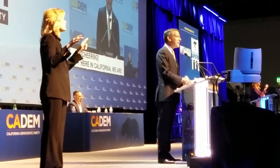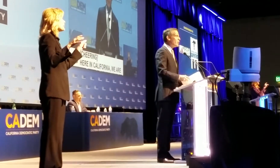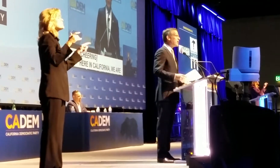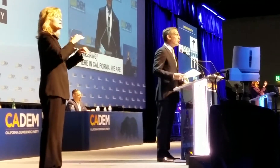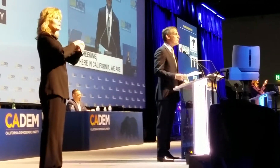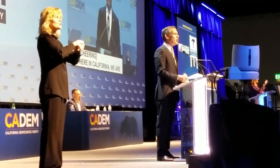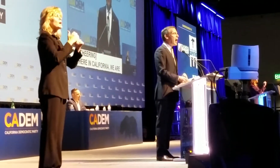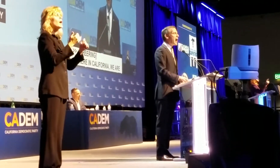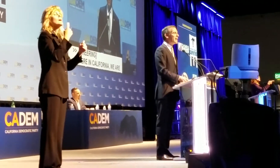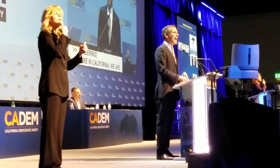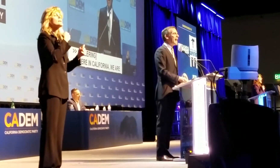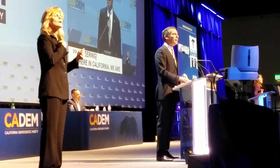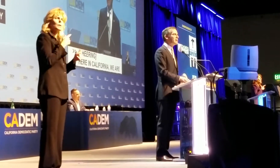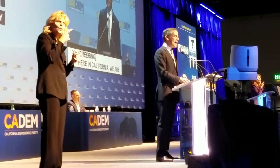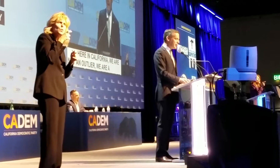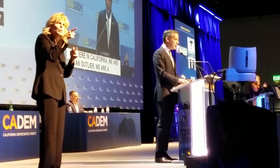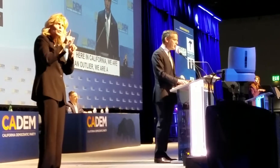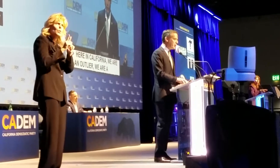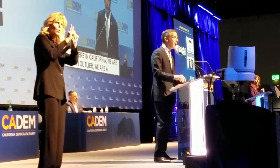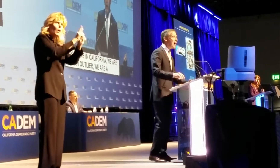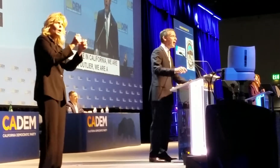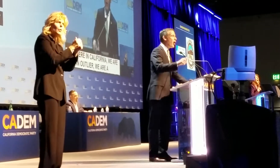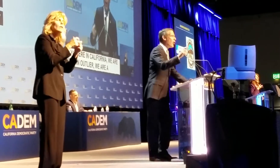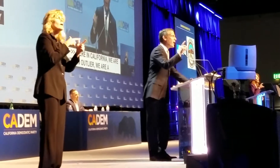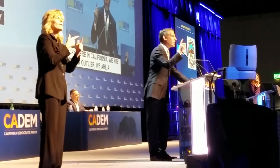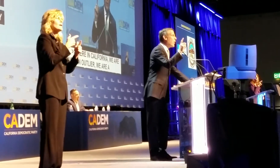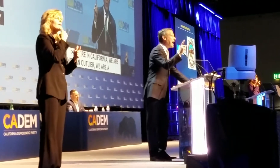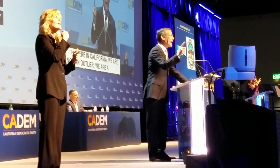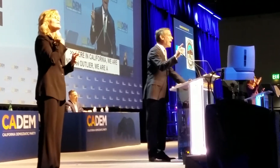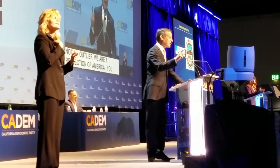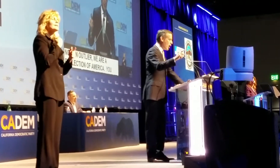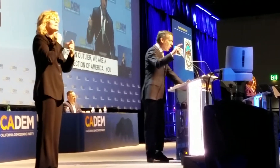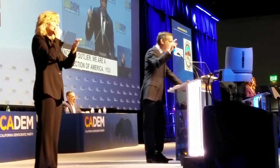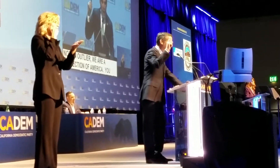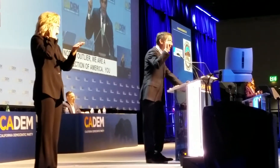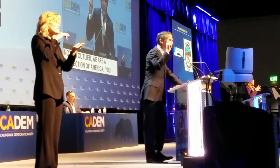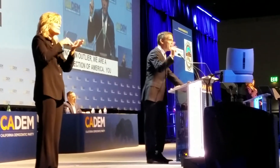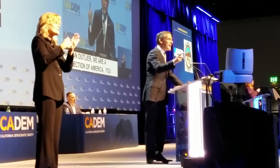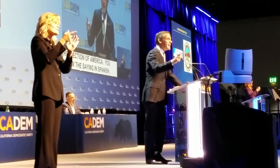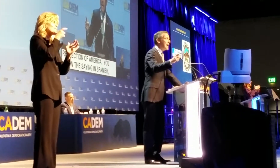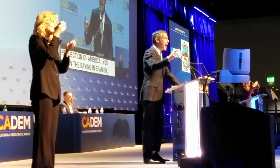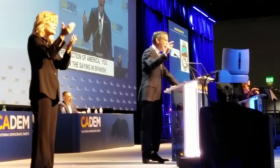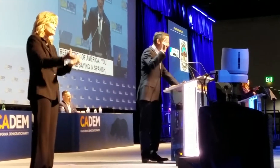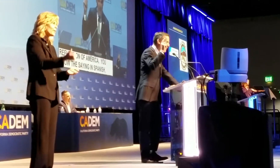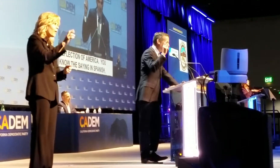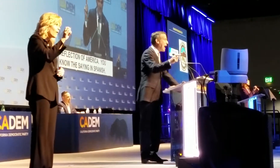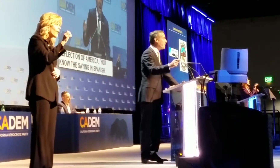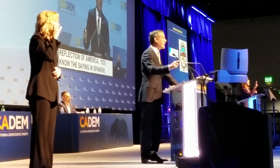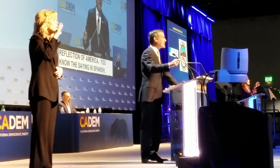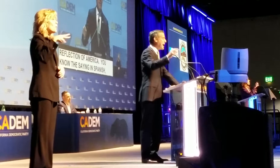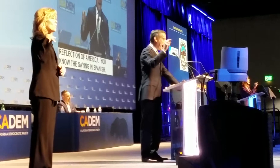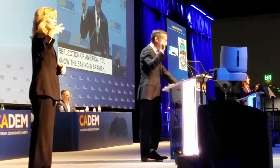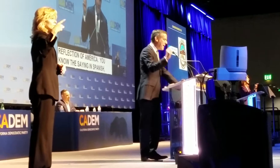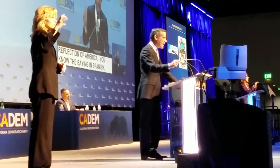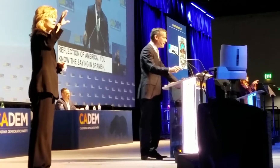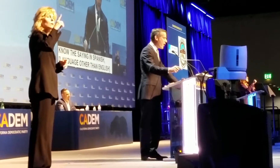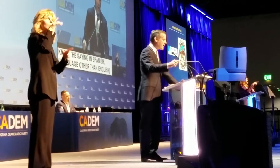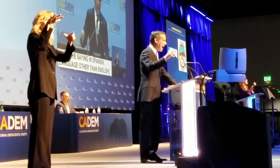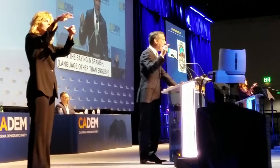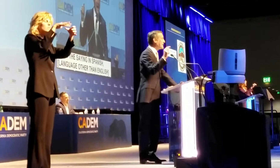Tell me with whom you walk, and I will tell you who you are. Well, the White House walks with Flynn and Papadopoulos